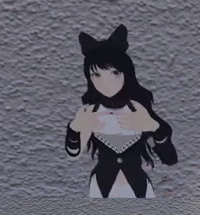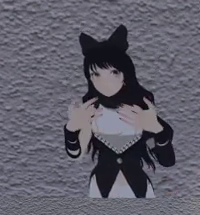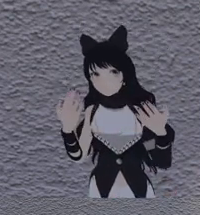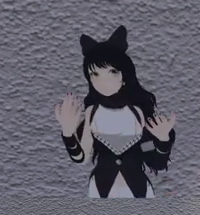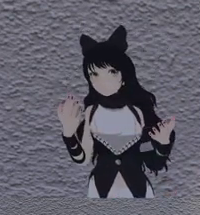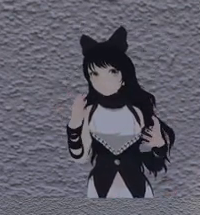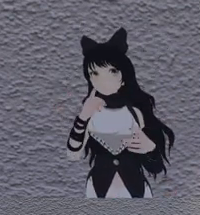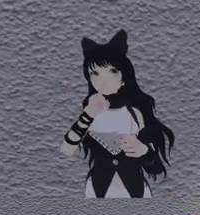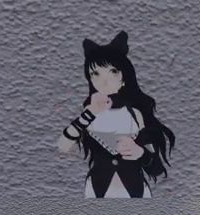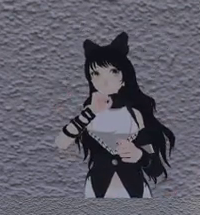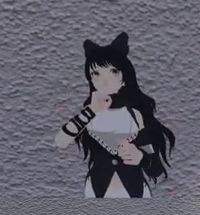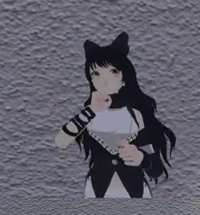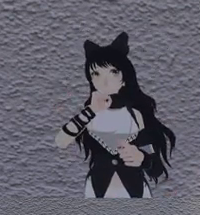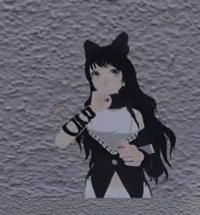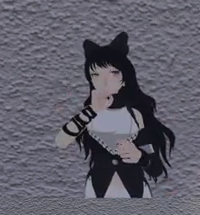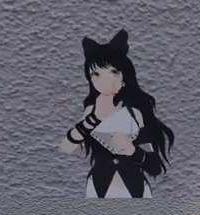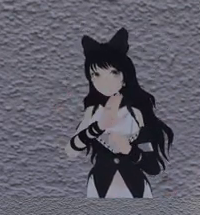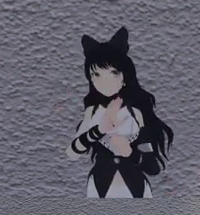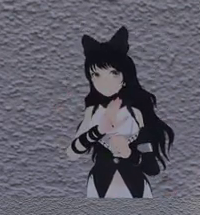Now, what's this sign?